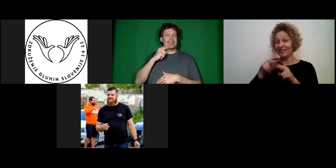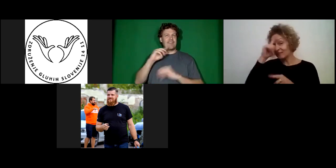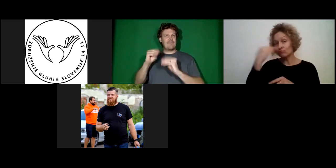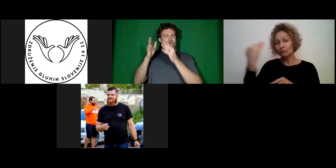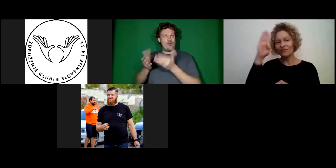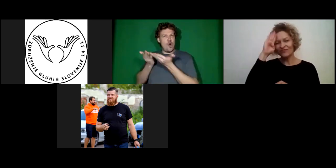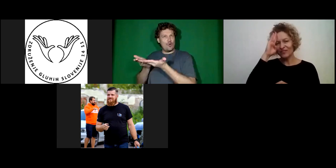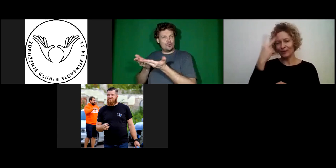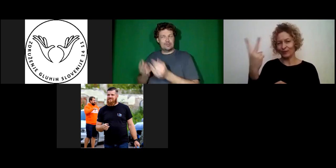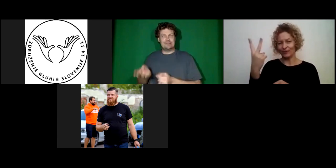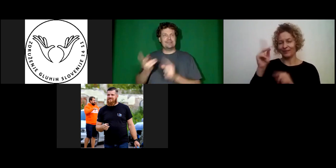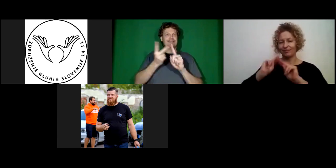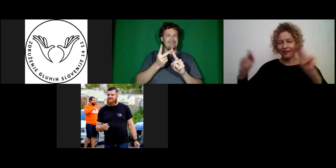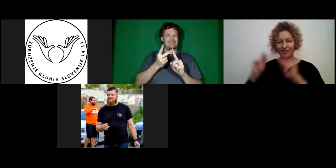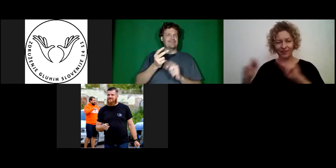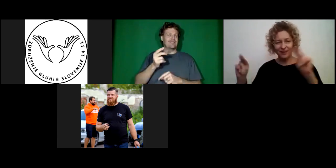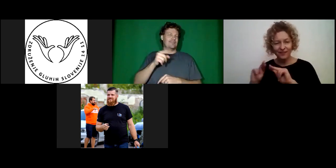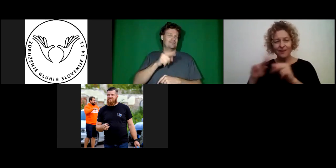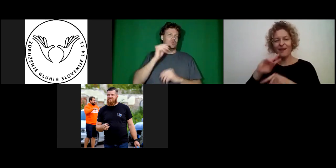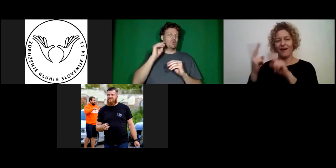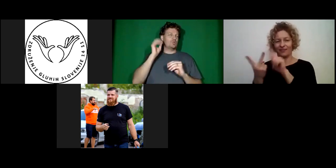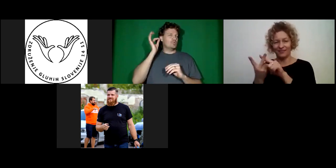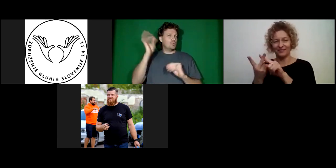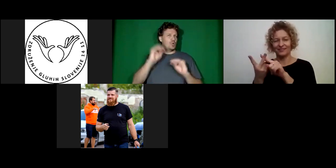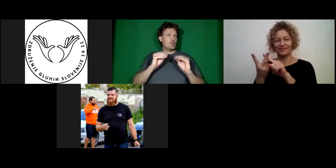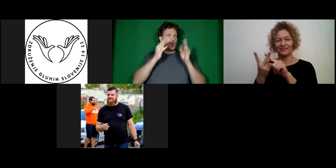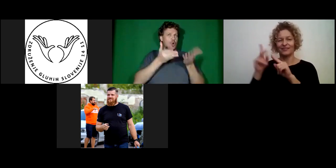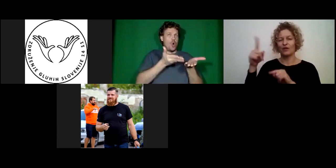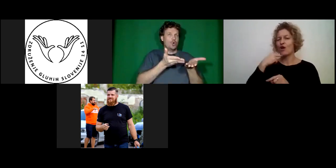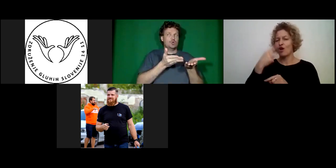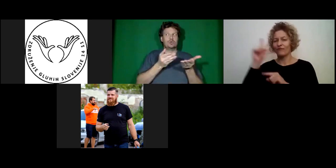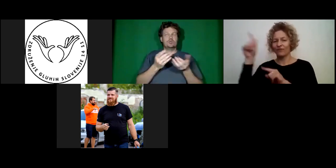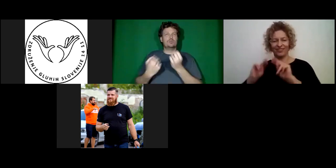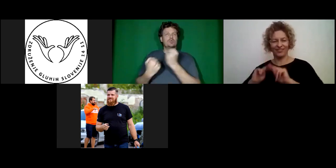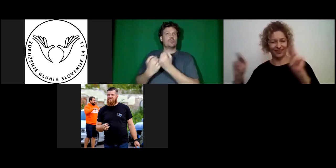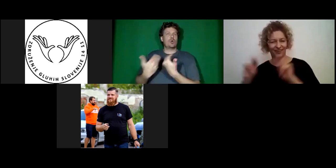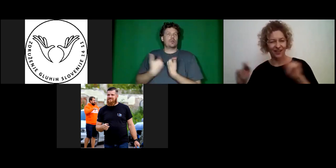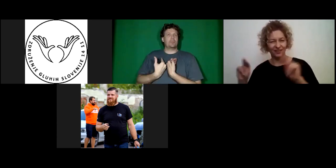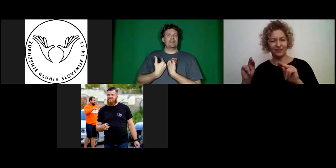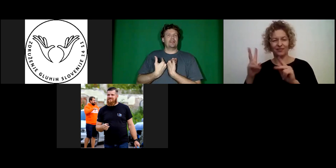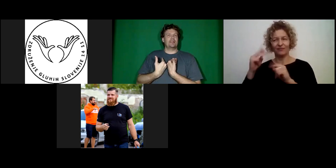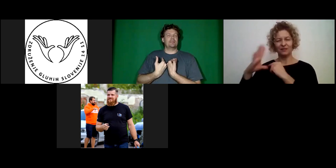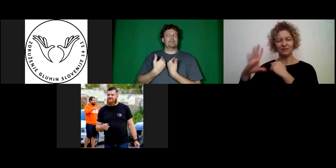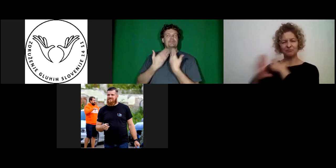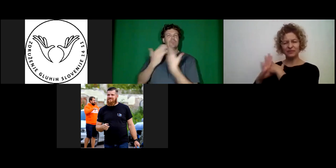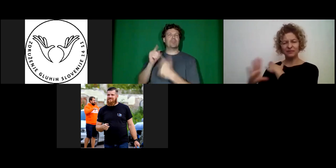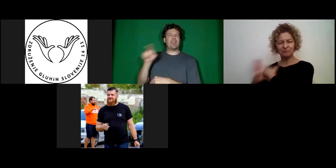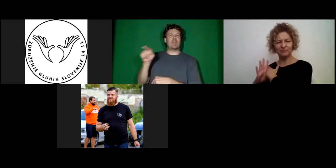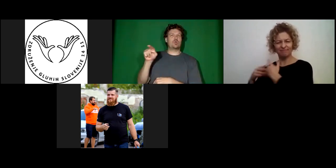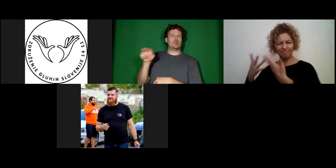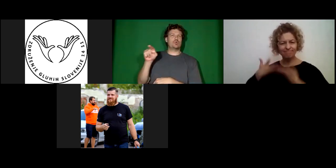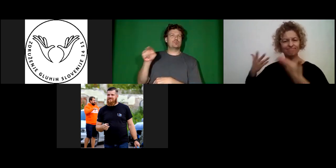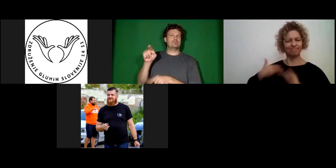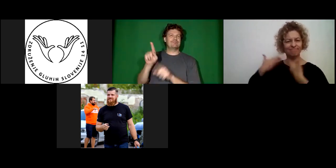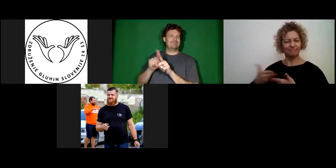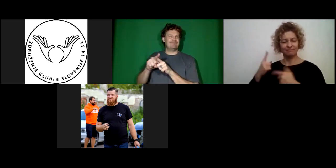that moment, I was so happy to my deaf coach who gave me the first opportunity, to my first hearing coach who also